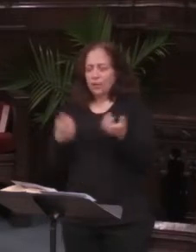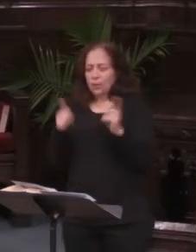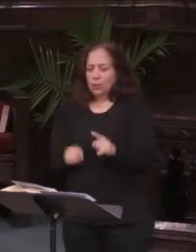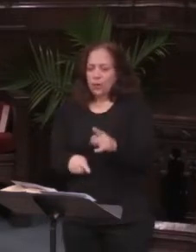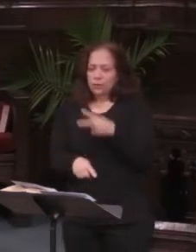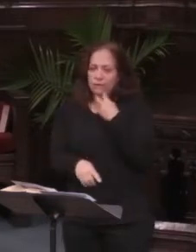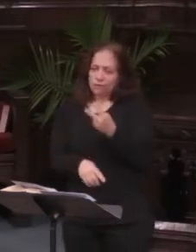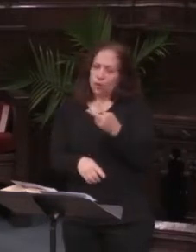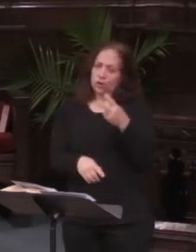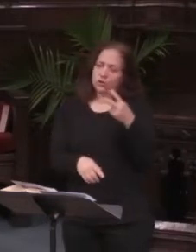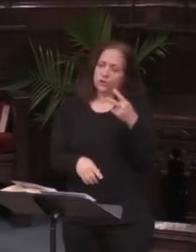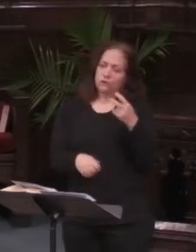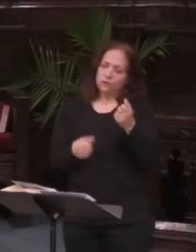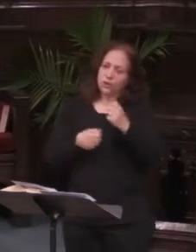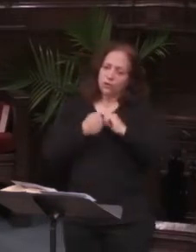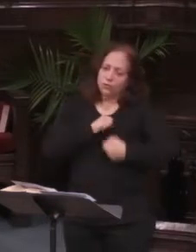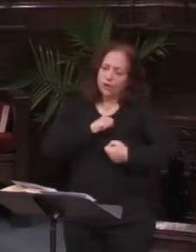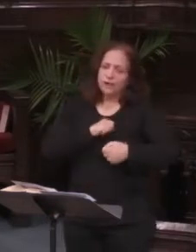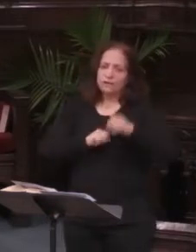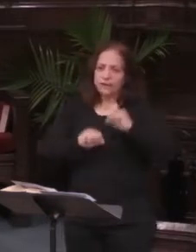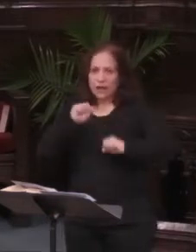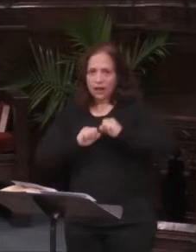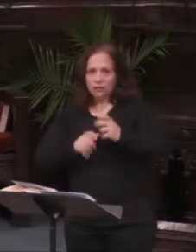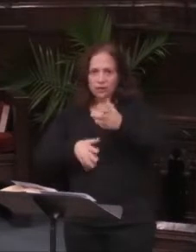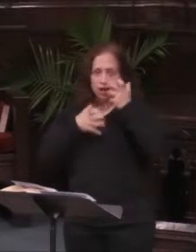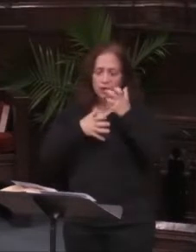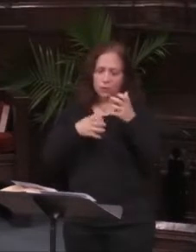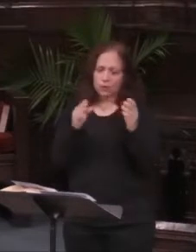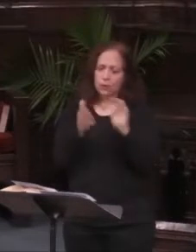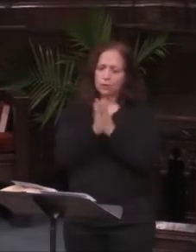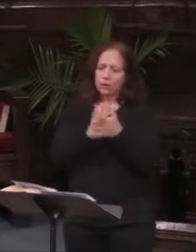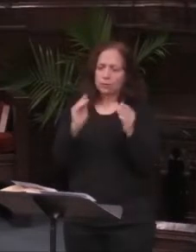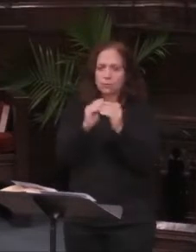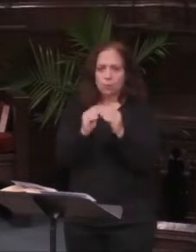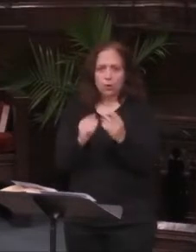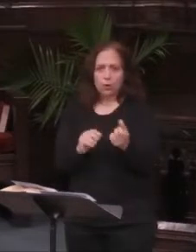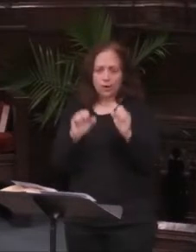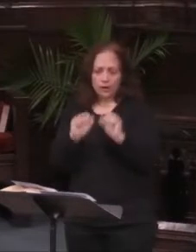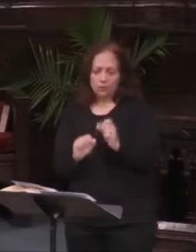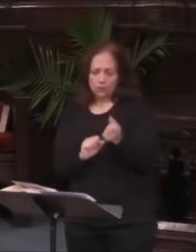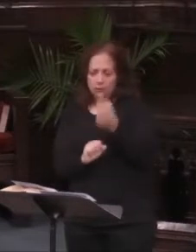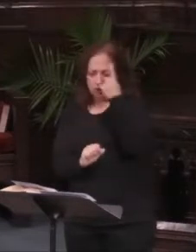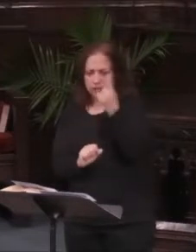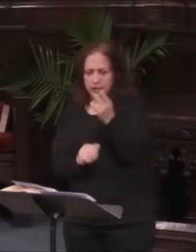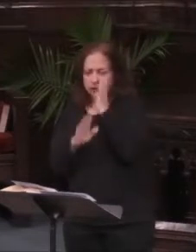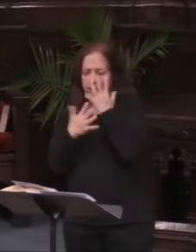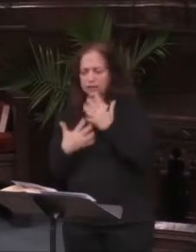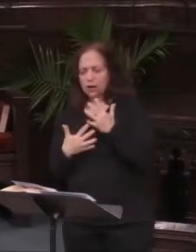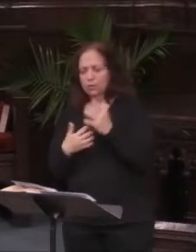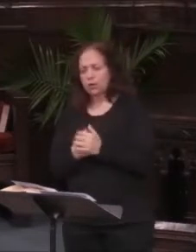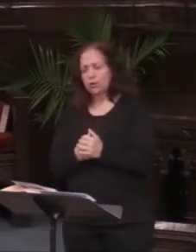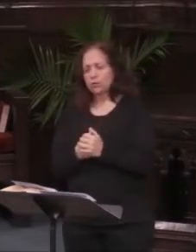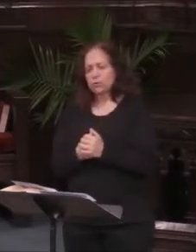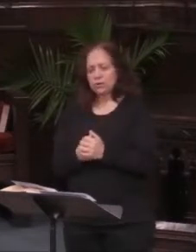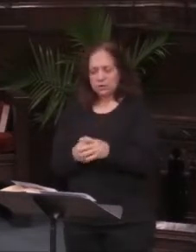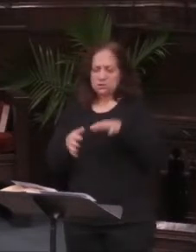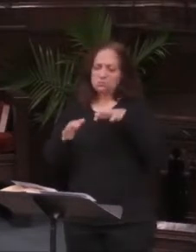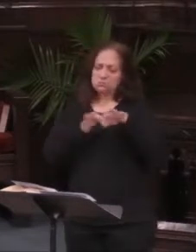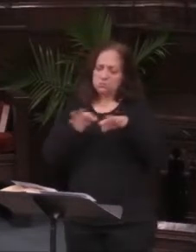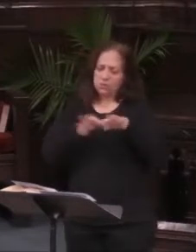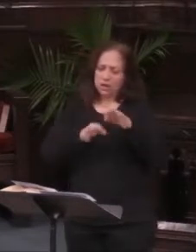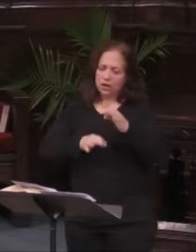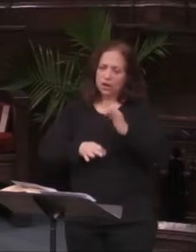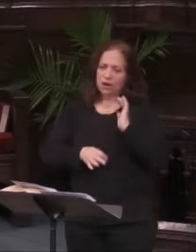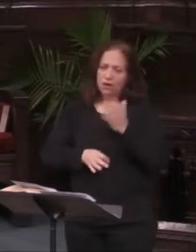grief and doubts and anger, we are more capable of understanding our sorrow. Giving voice to our